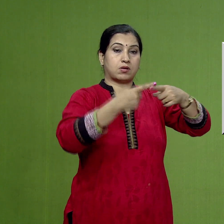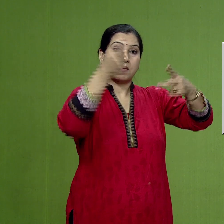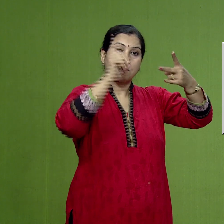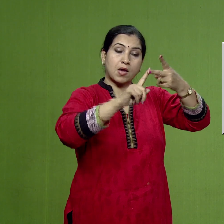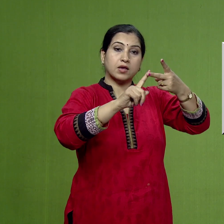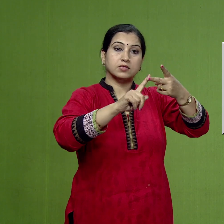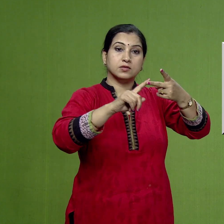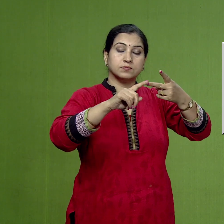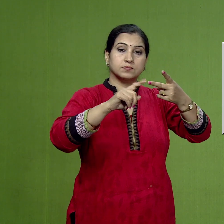that is